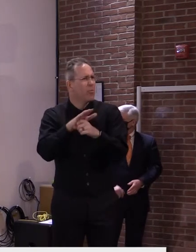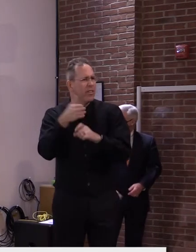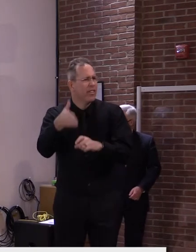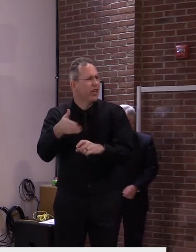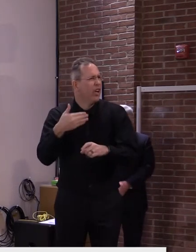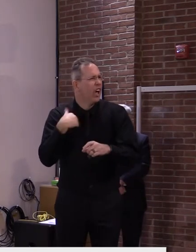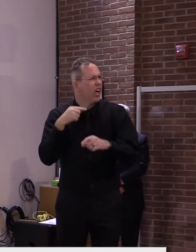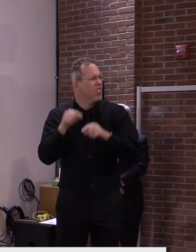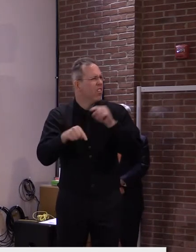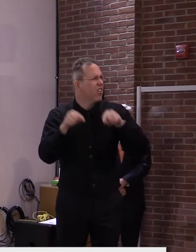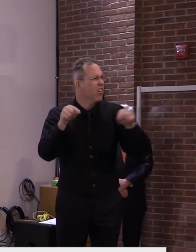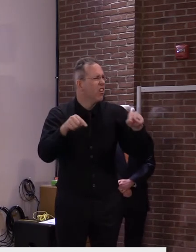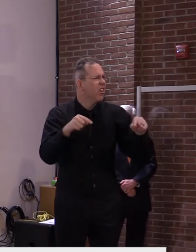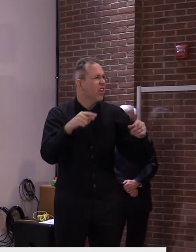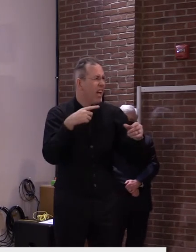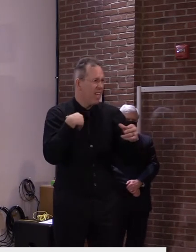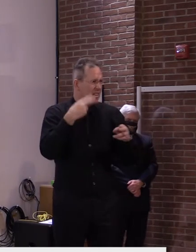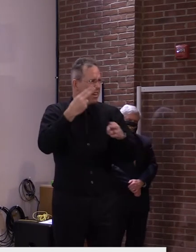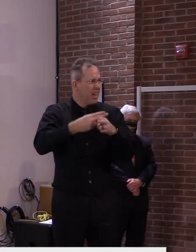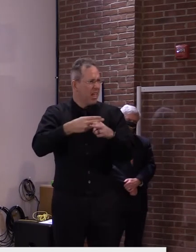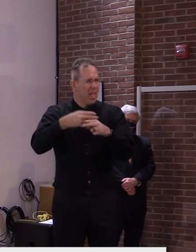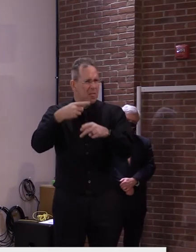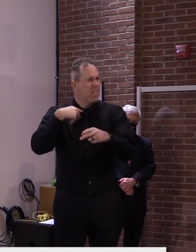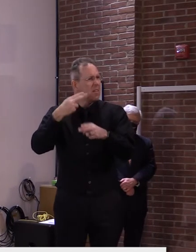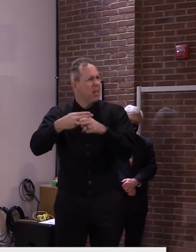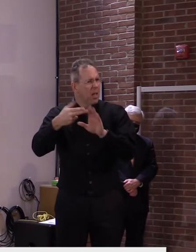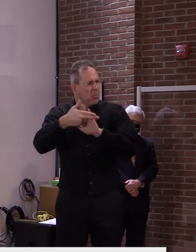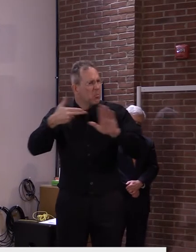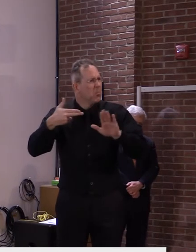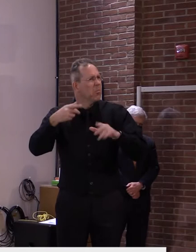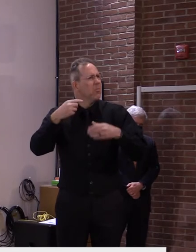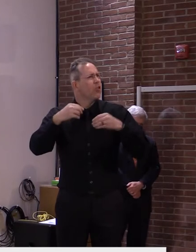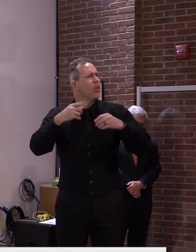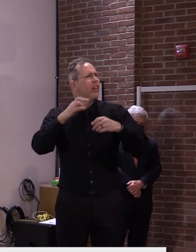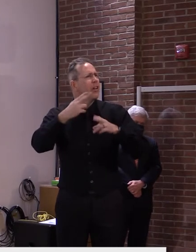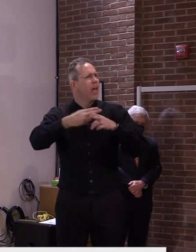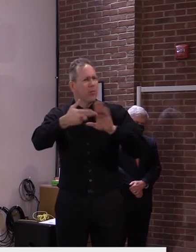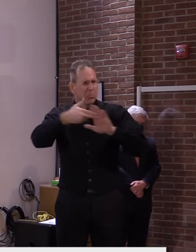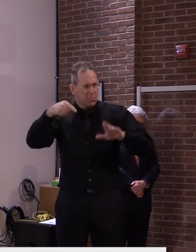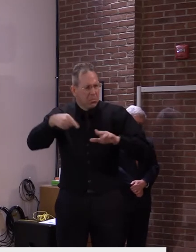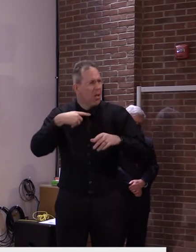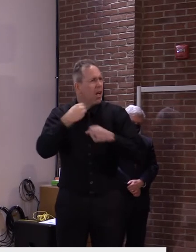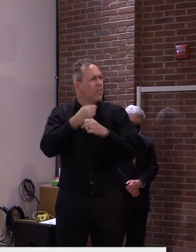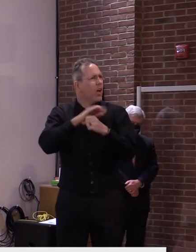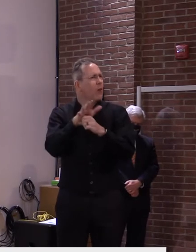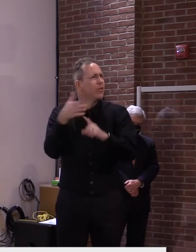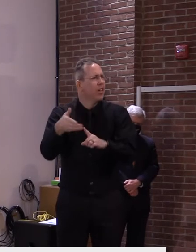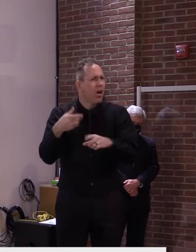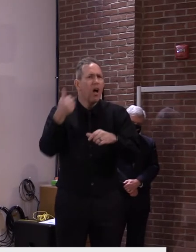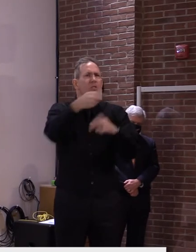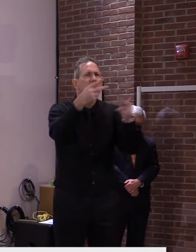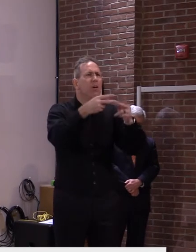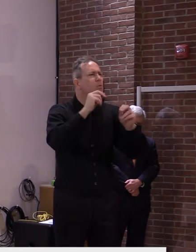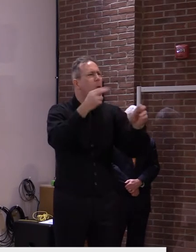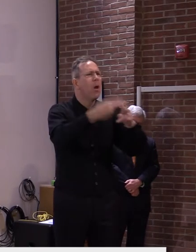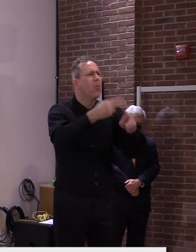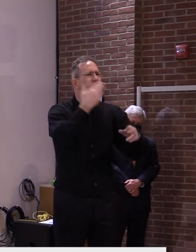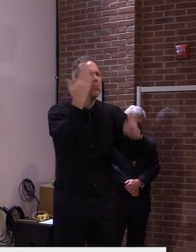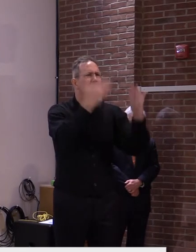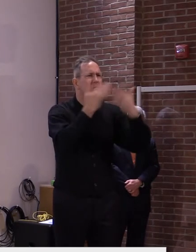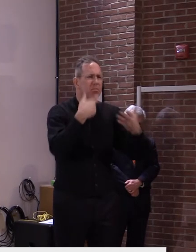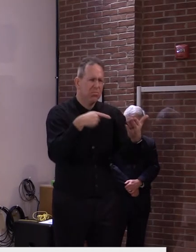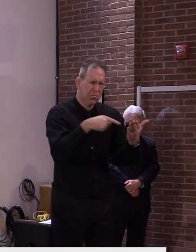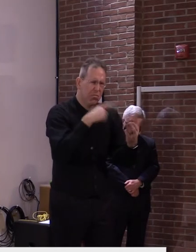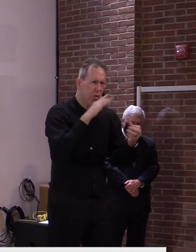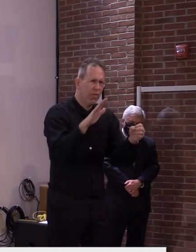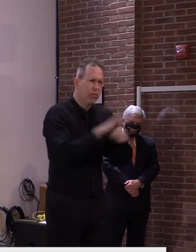And there's a whole lot of other businesses listed on this that I'm not going to bother to identify. But just wondering what can